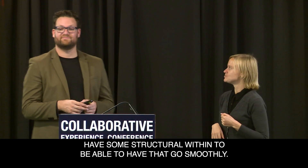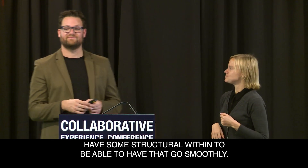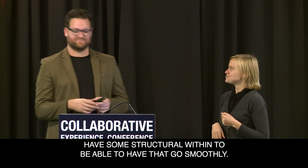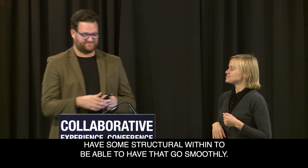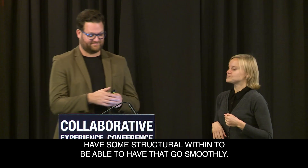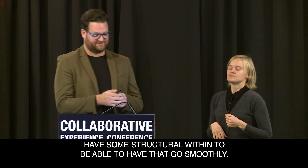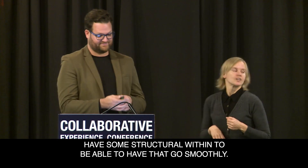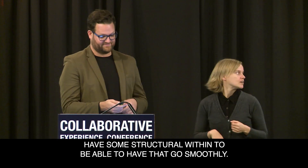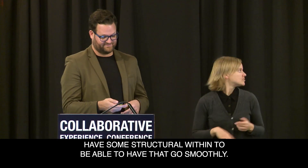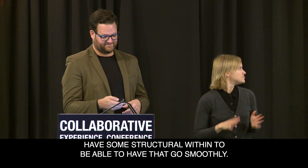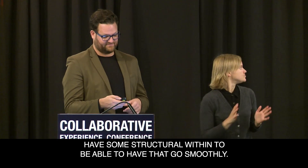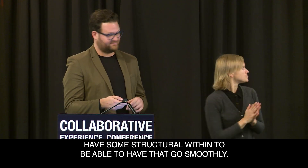to have that go smoothly.